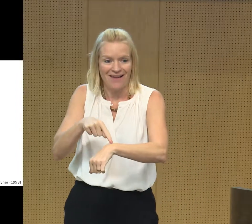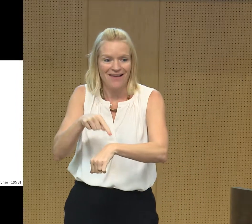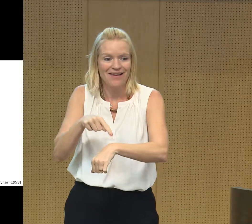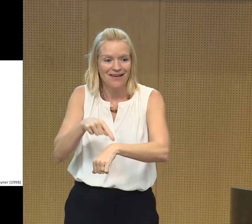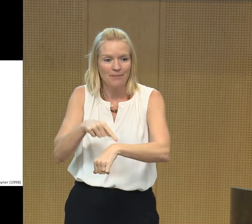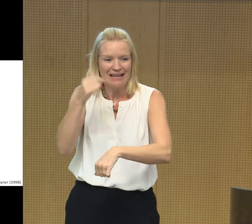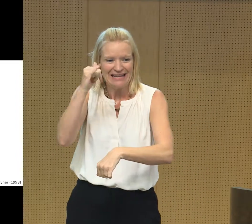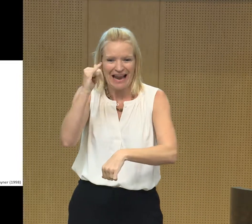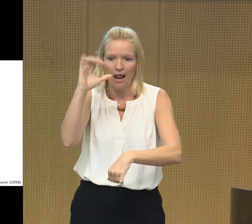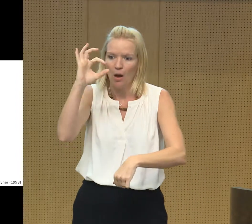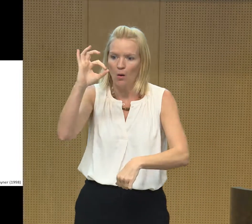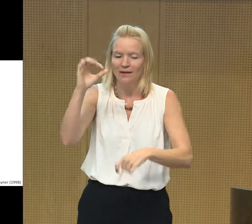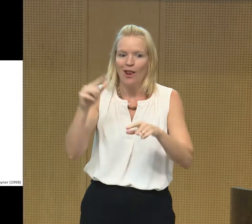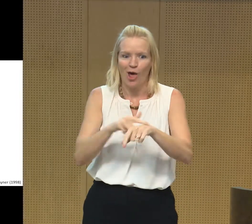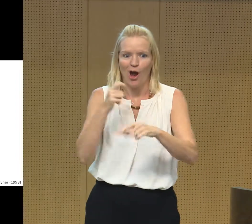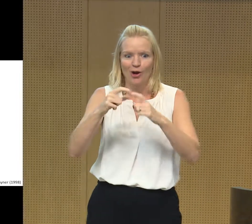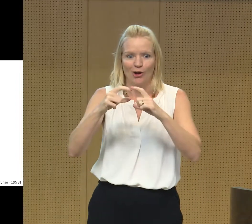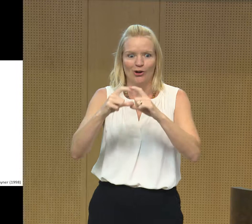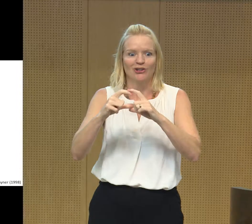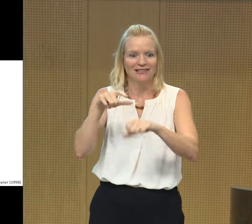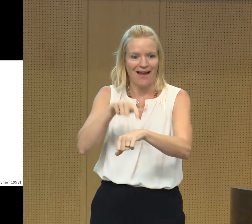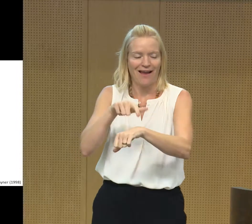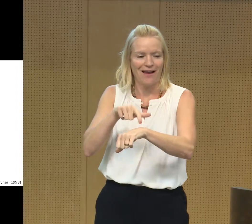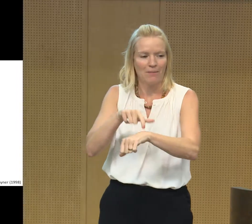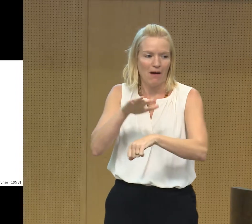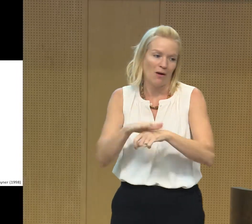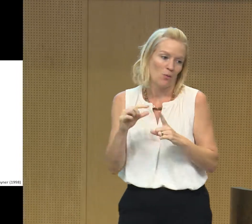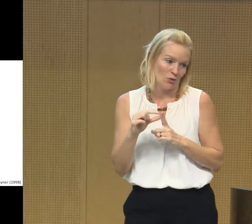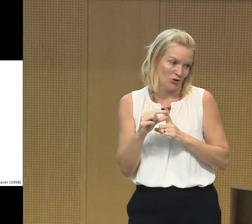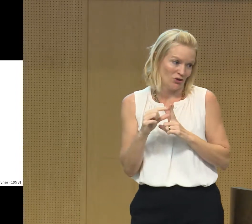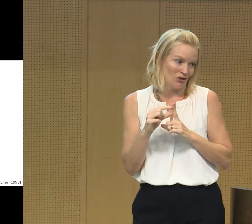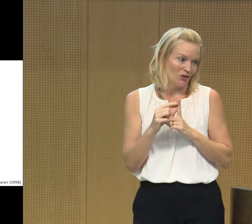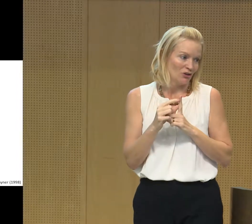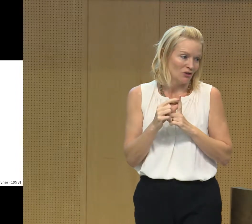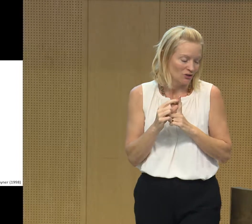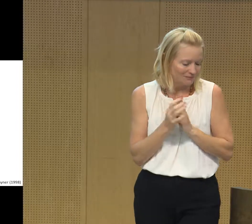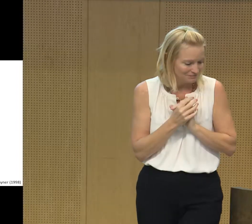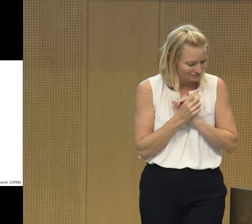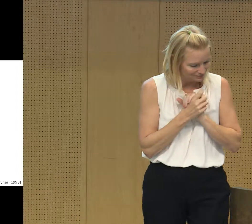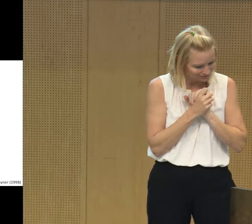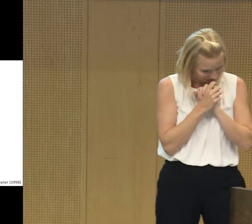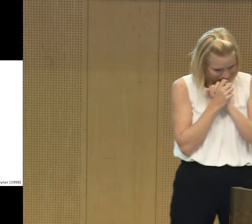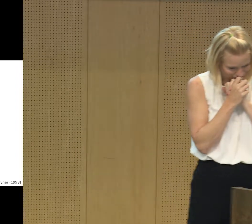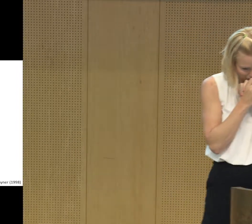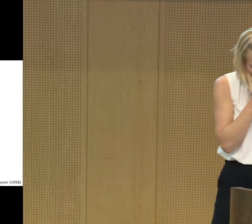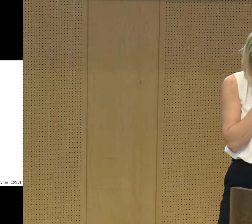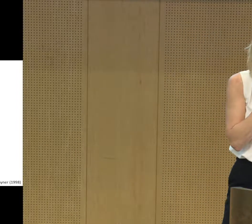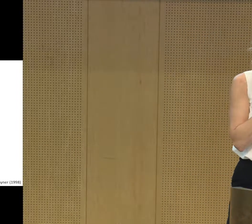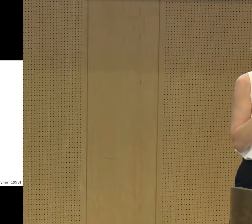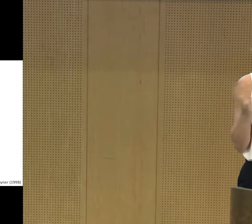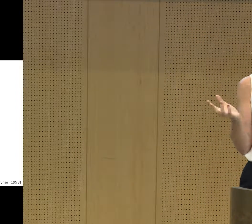If they're novice language users or readers, they're going to spend more time on each word.